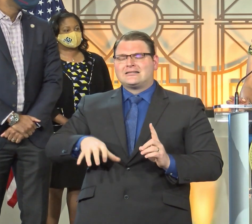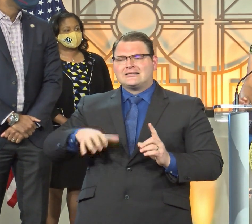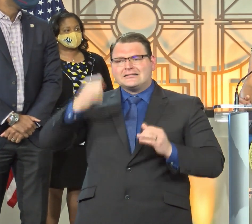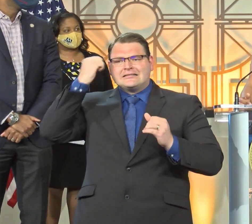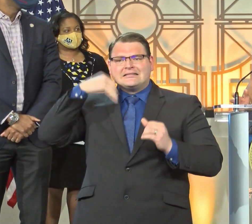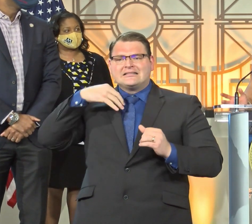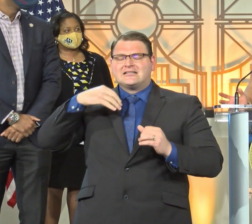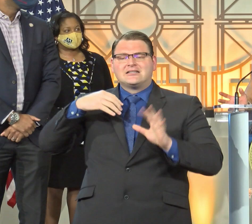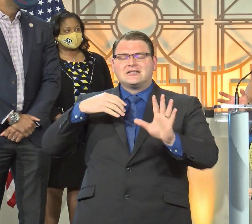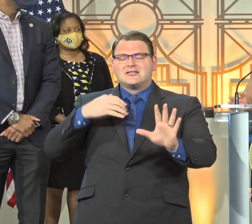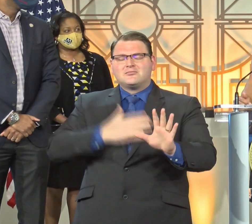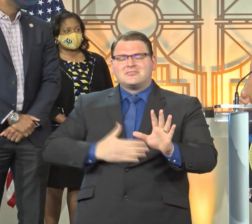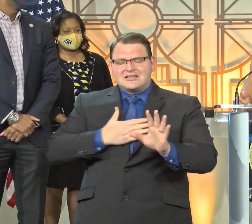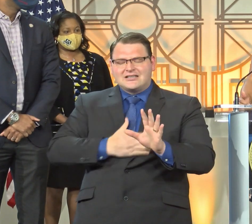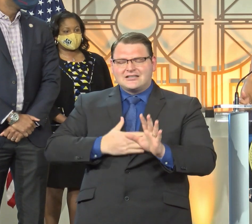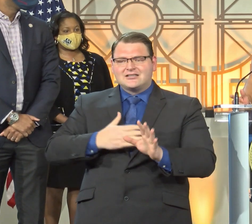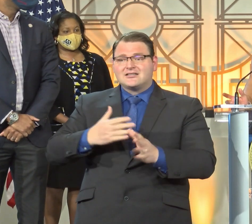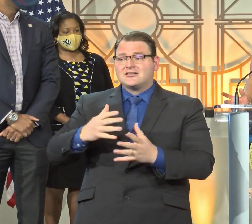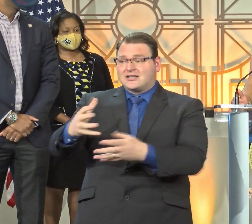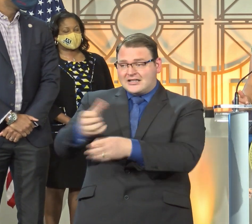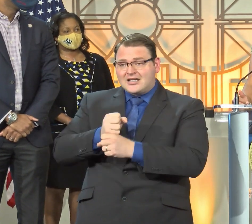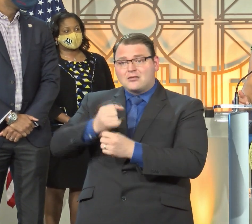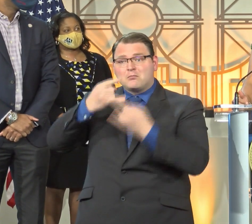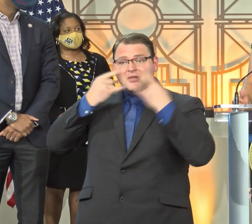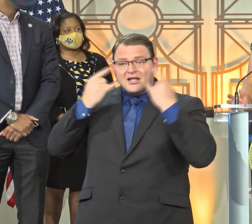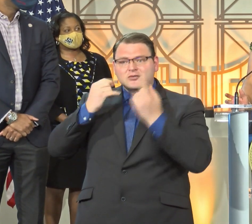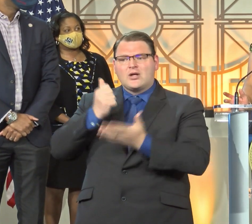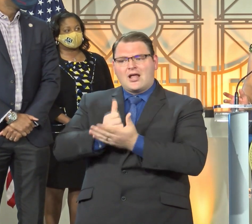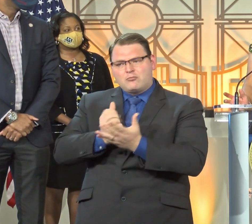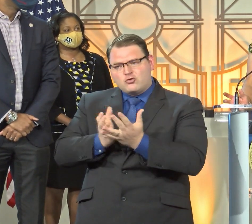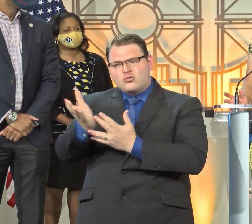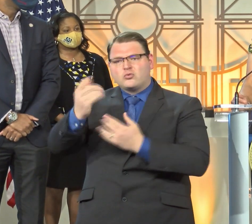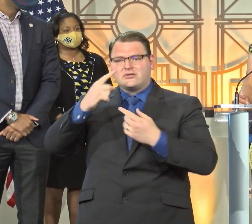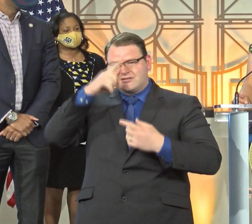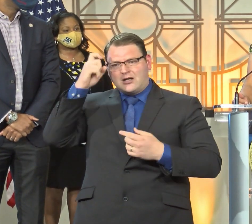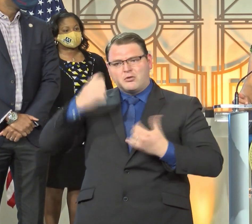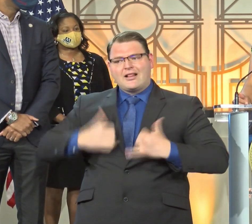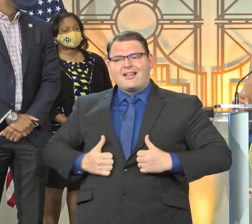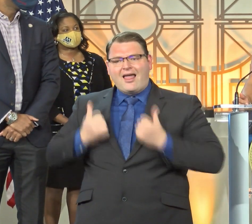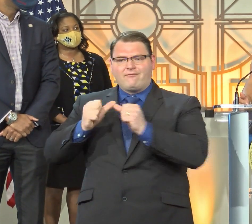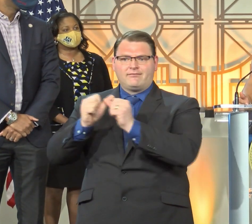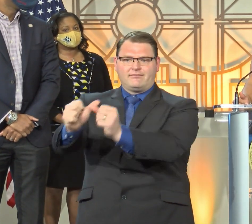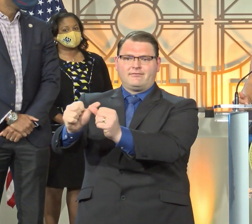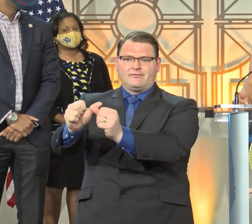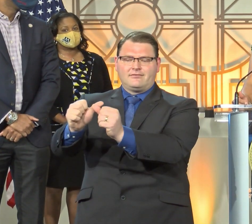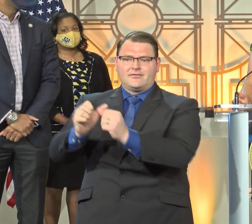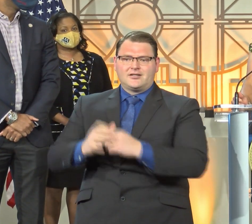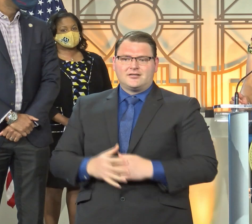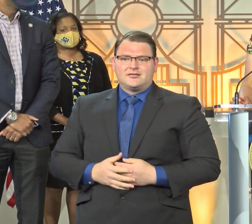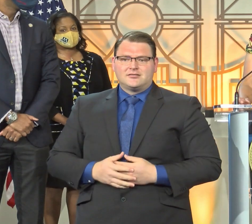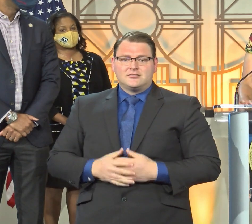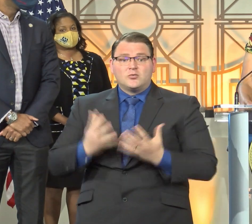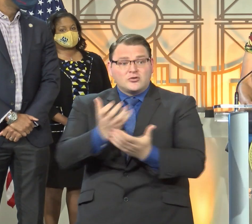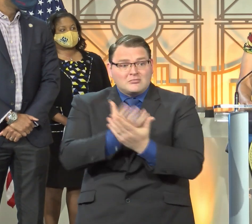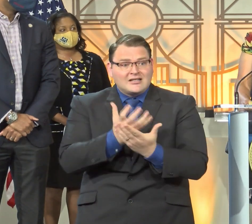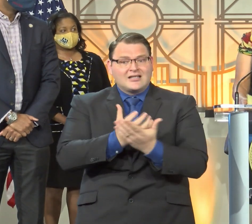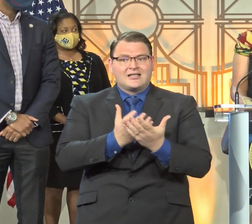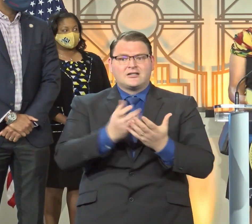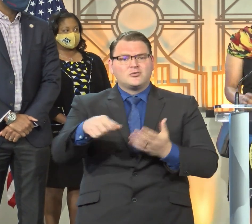you, I don't want anybody else to have to go through this struggle. This is not fun at all. Thank